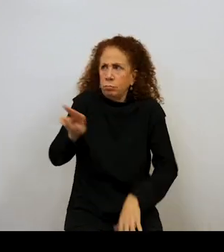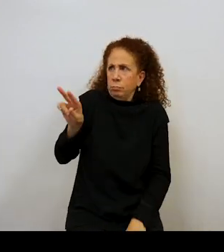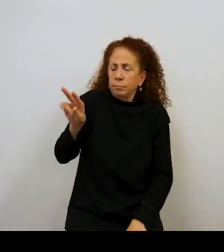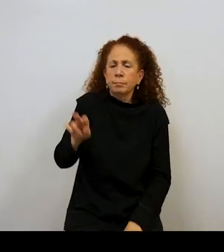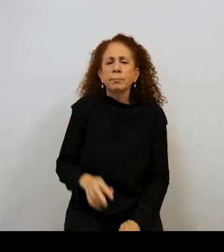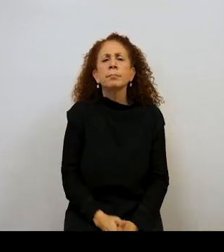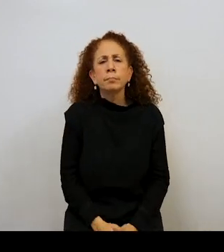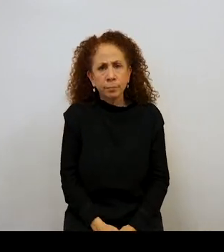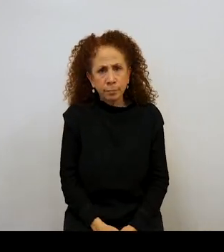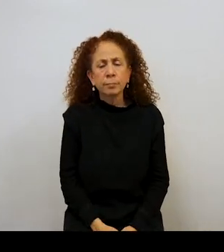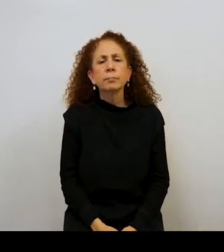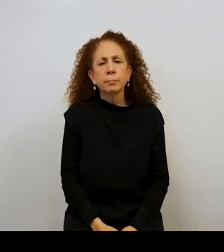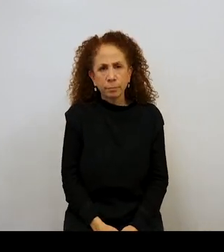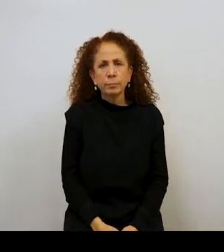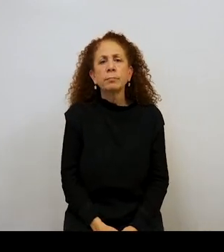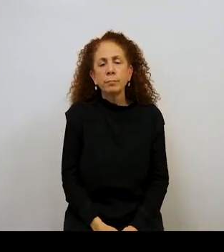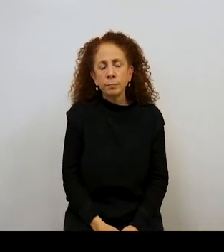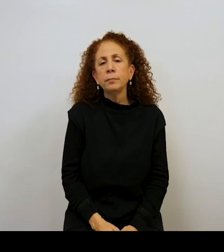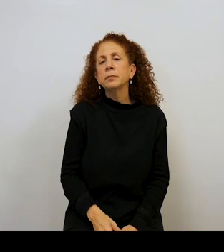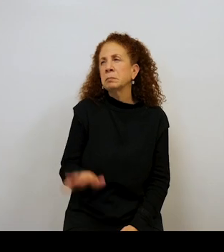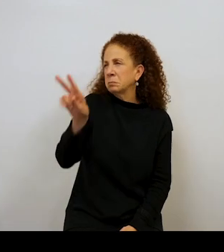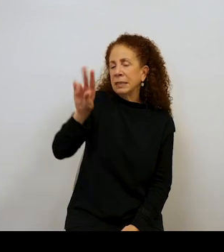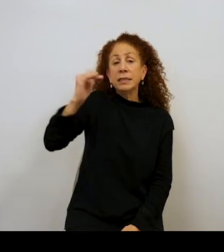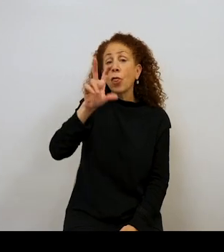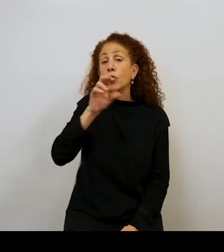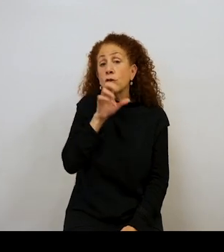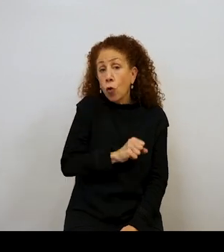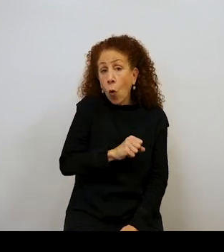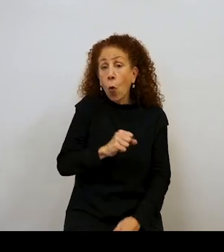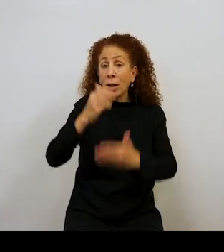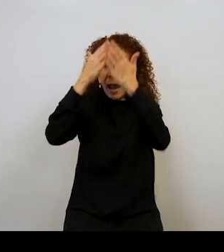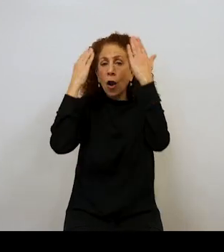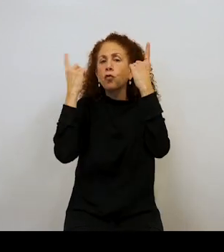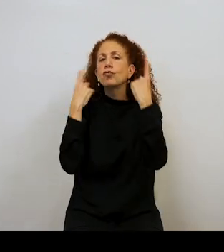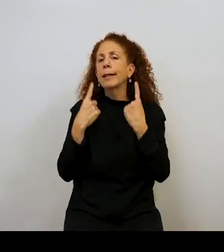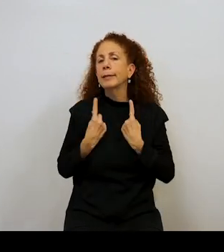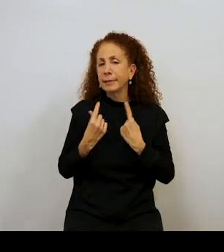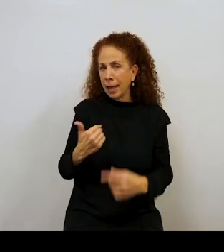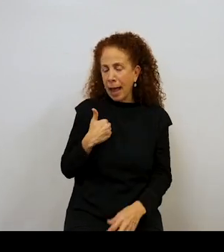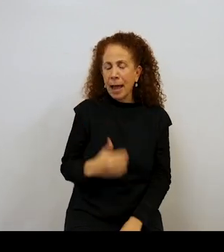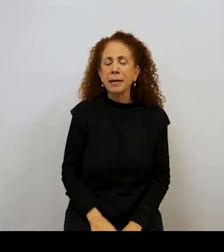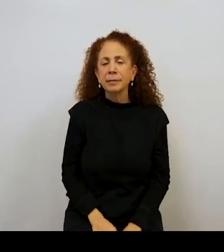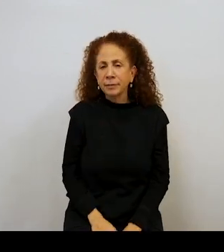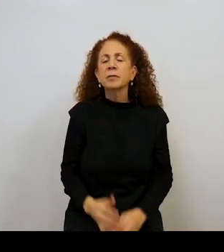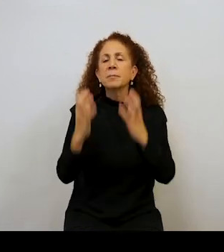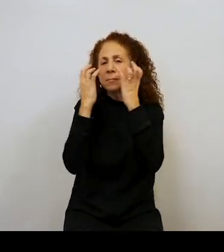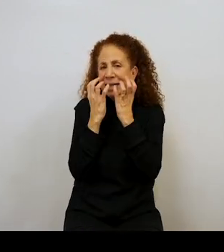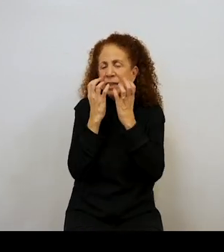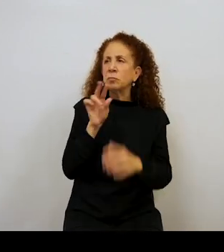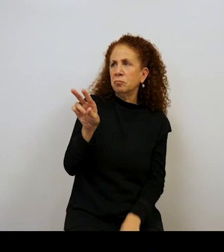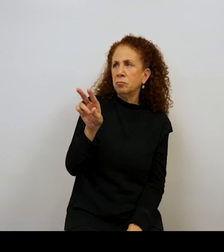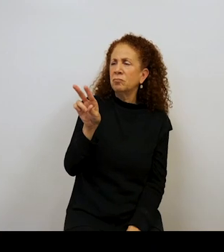fitting bomber jacket. Somewhere around 30 years old, with hair that fell in ringlets to his shoulders, offsetting a beard that